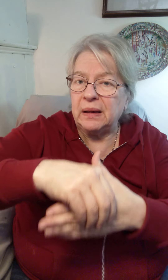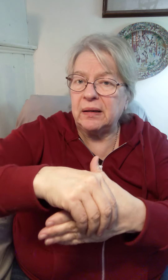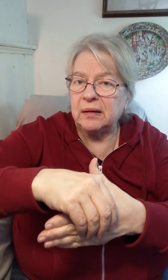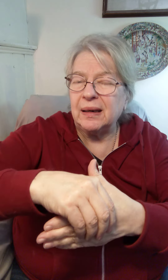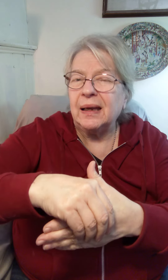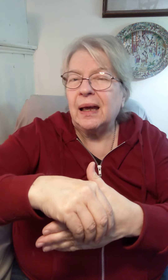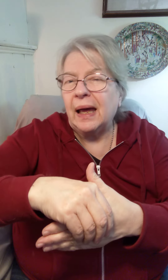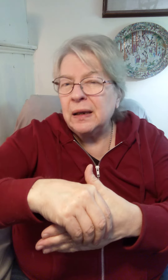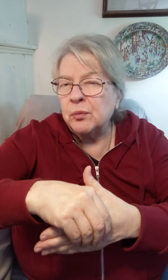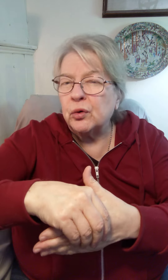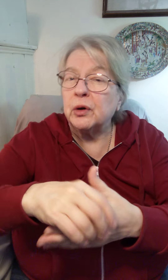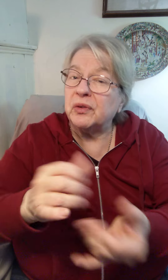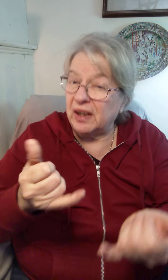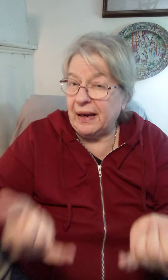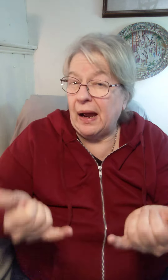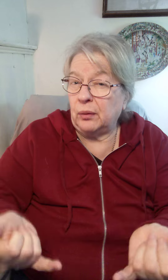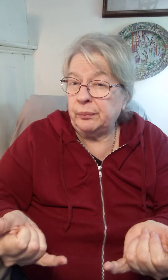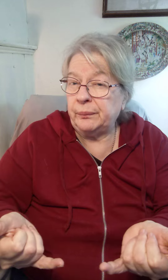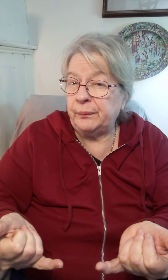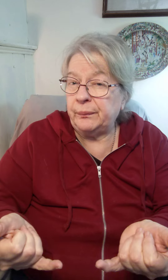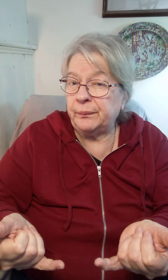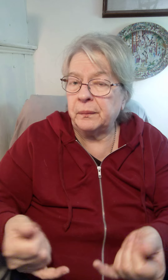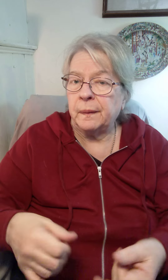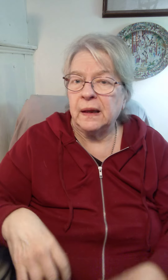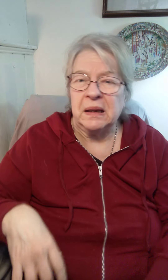meat anymore, you would say now.